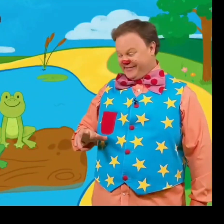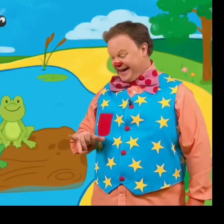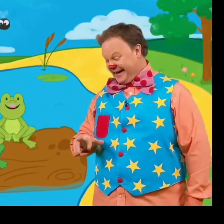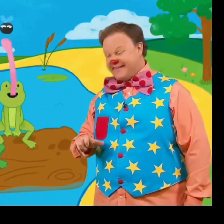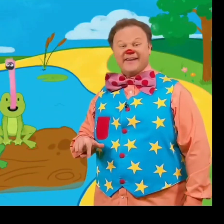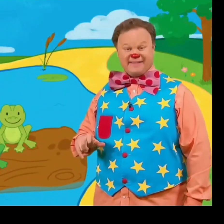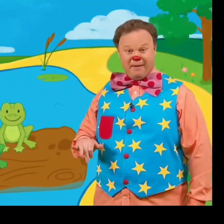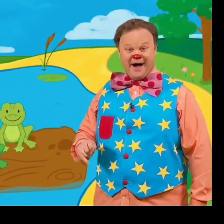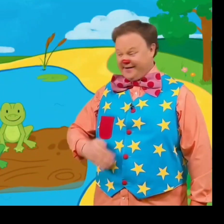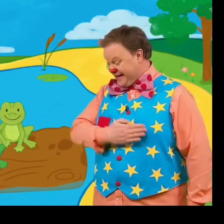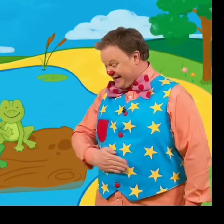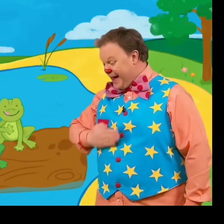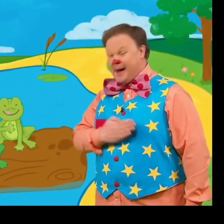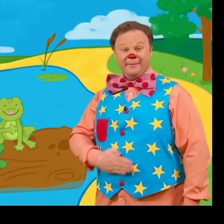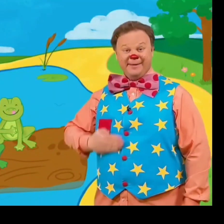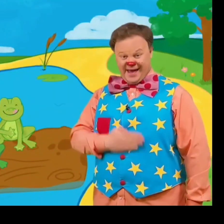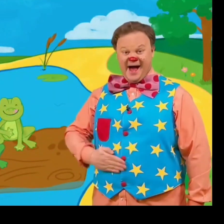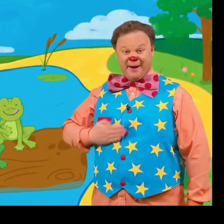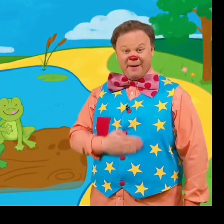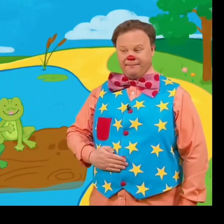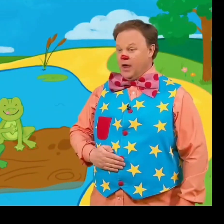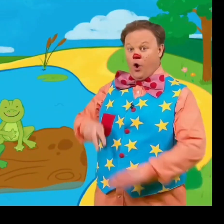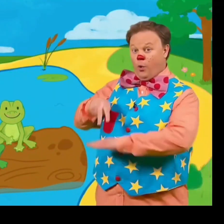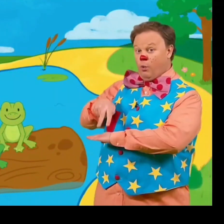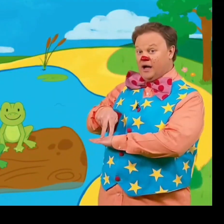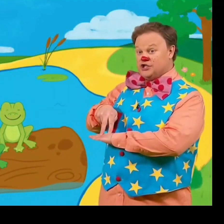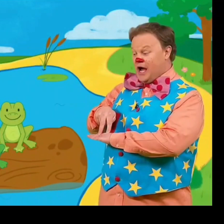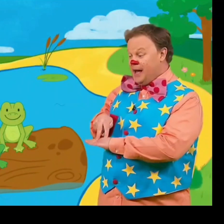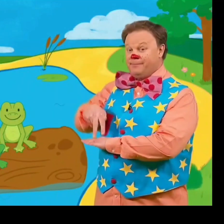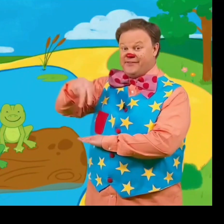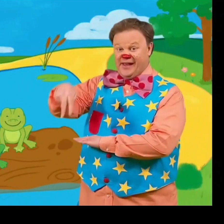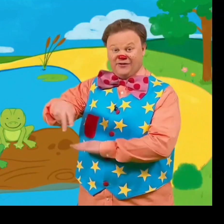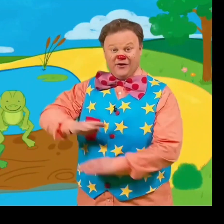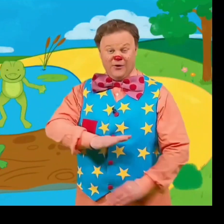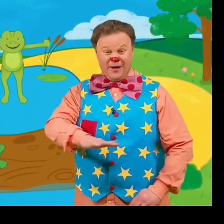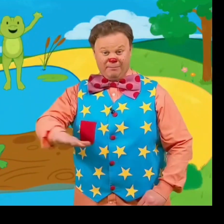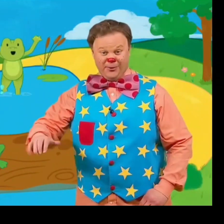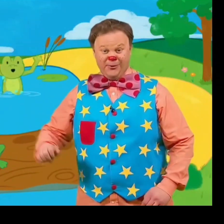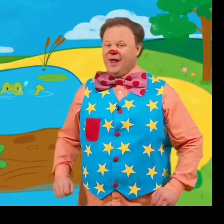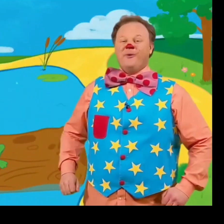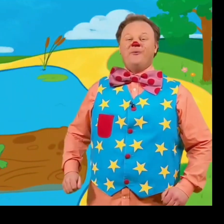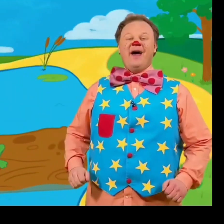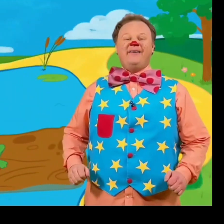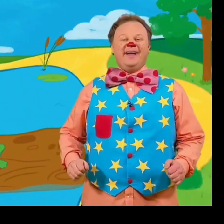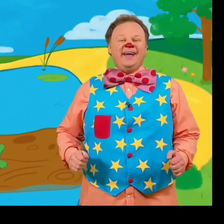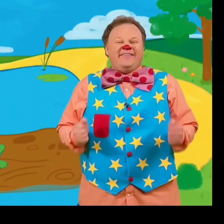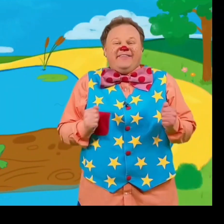most delicious bugs. Yum, yum. One jumped into the pool where it